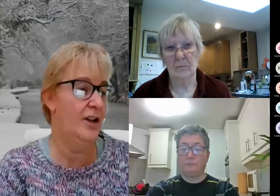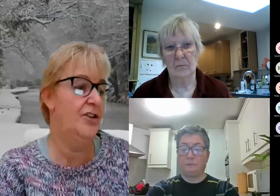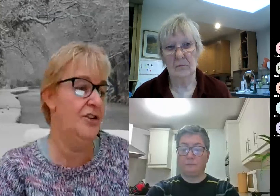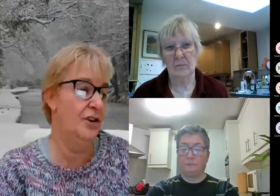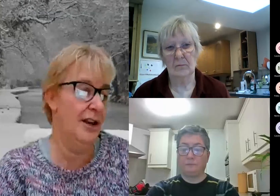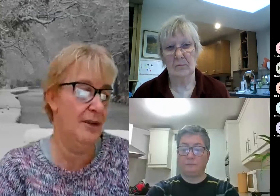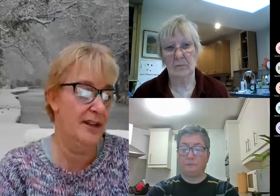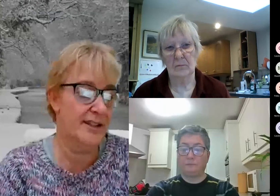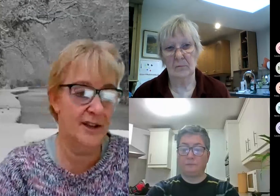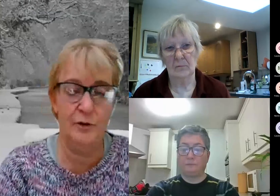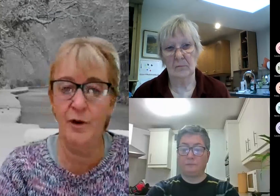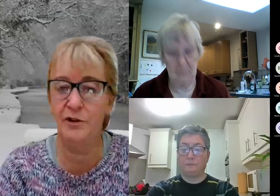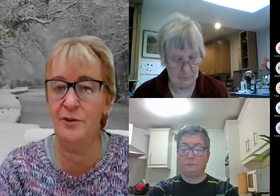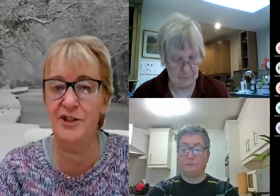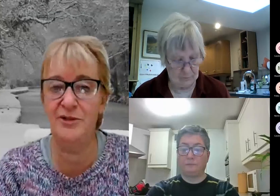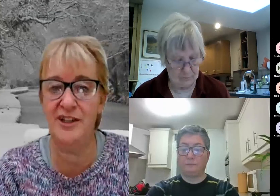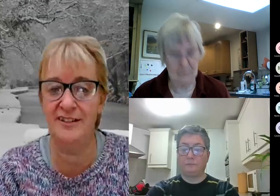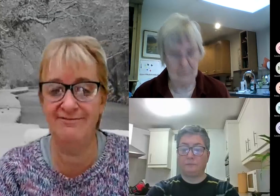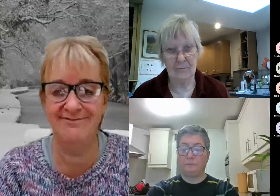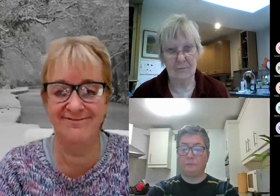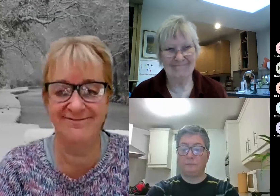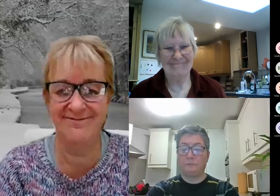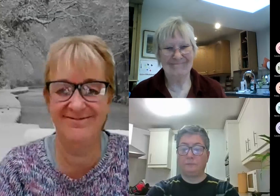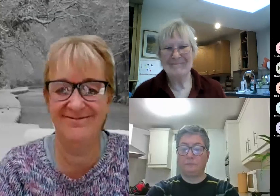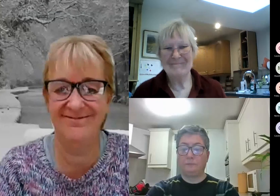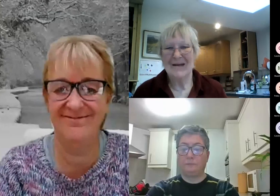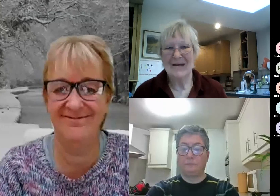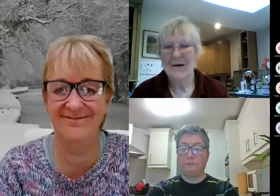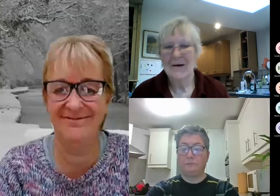book, No Limits. Welcome, Judy.